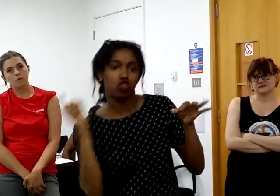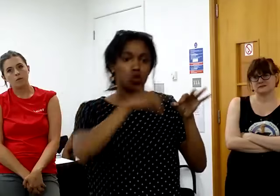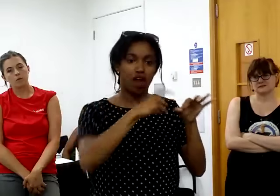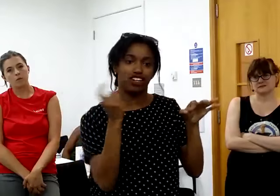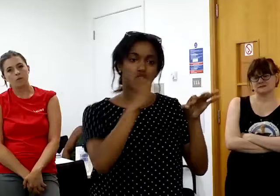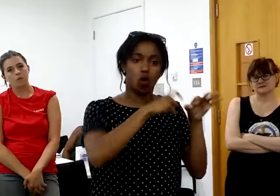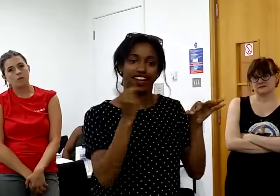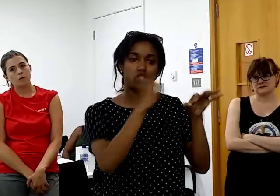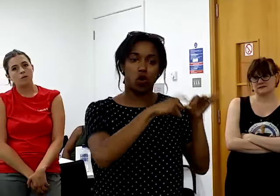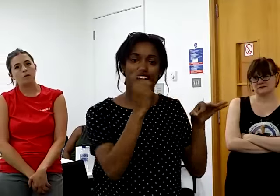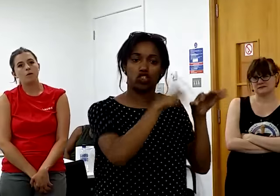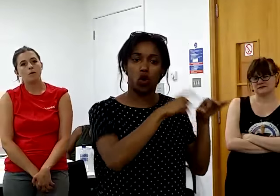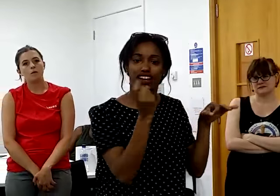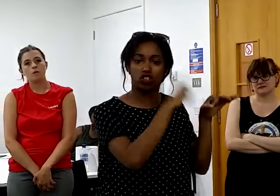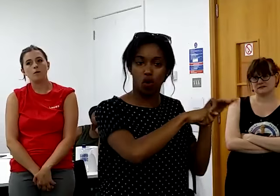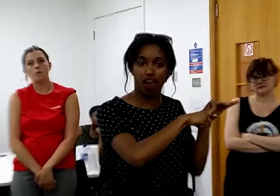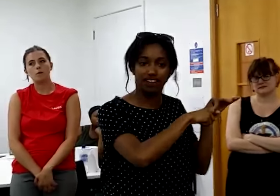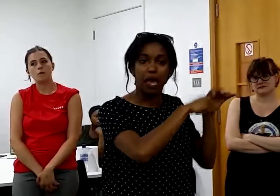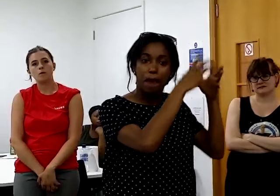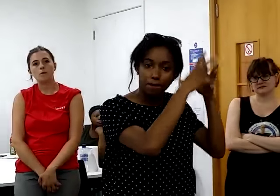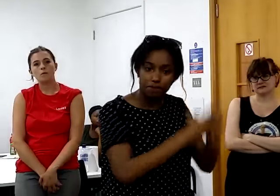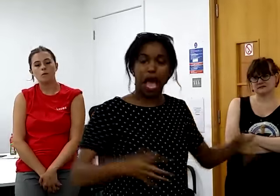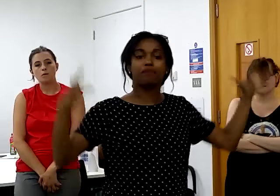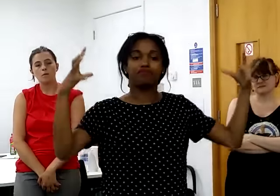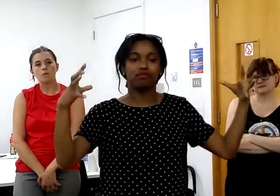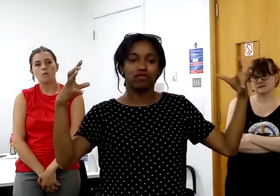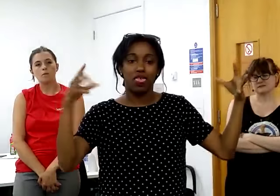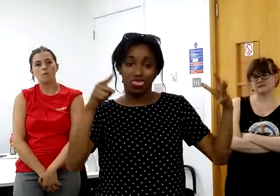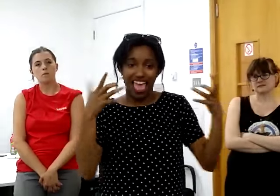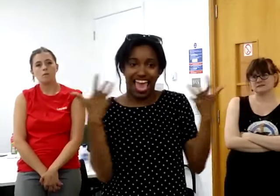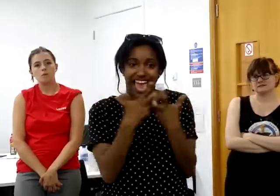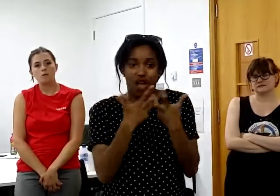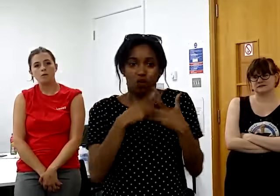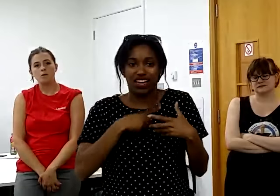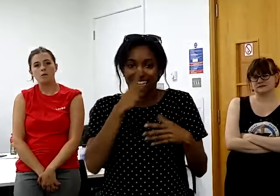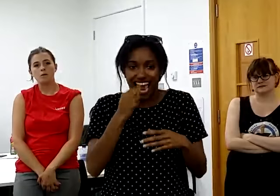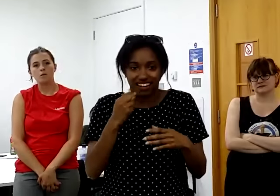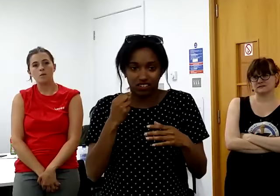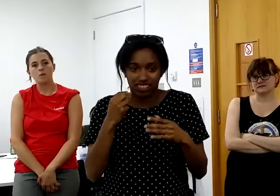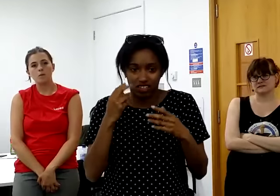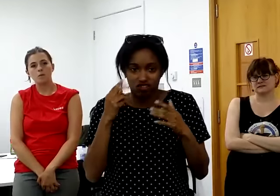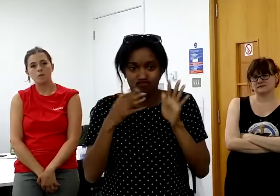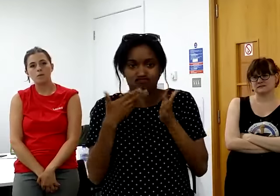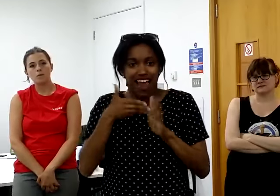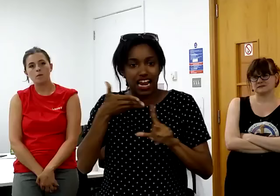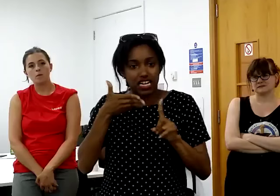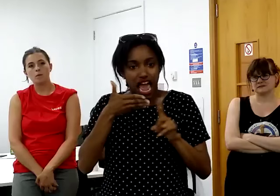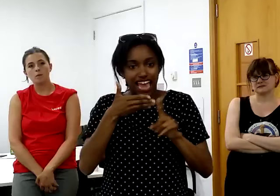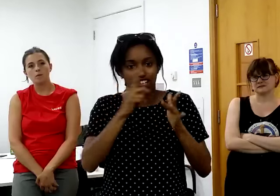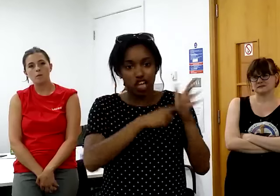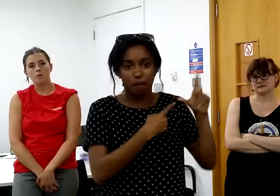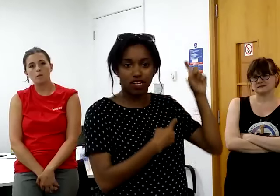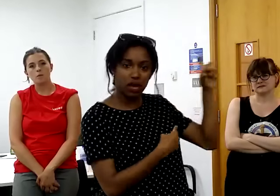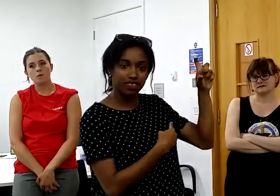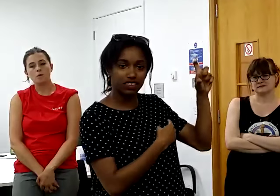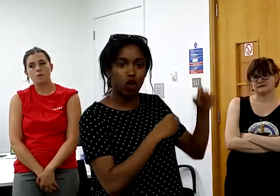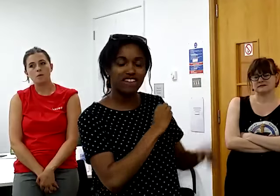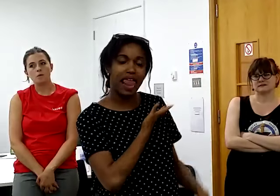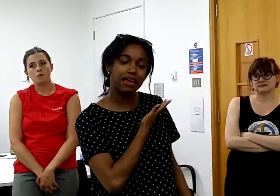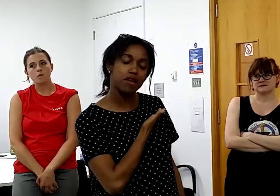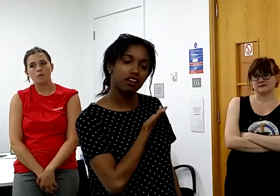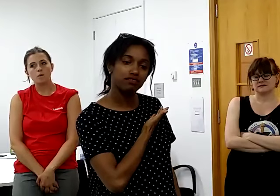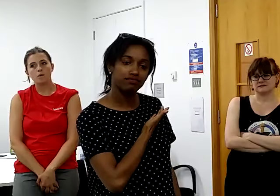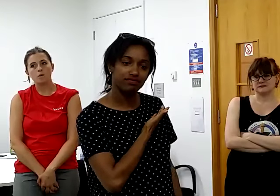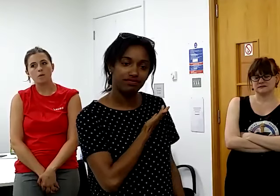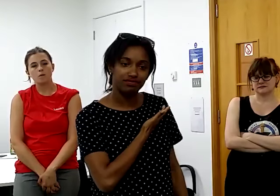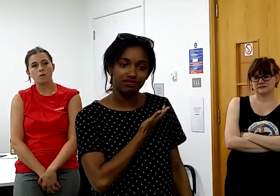deaf people about Jeremy Corbyn on Facebook. And I think we can encourage activism and more members that way if we had a Jeremy